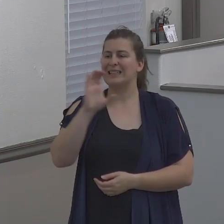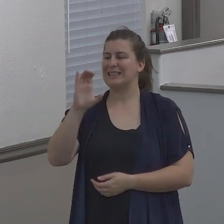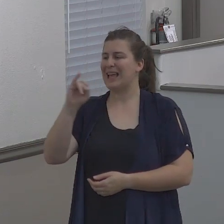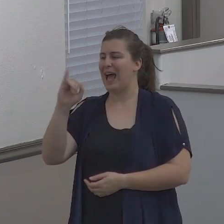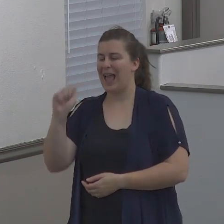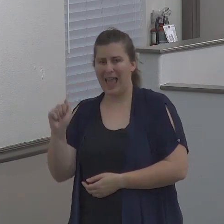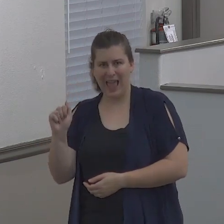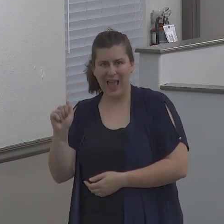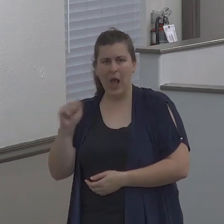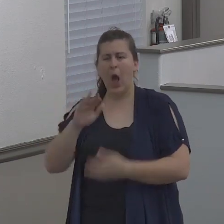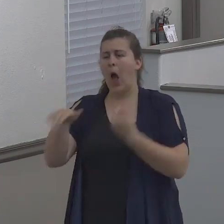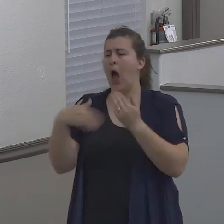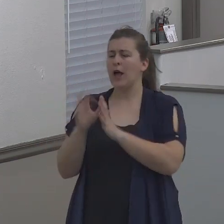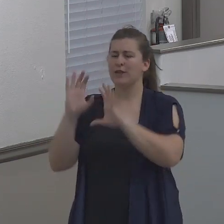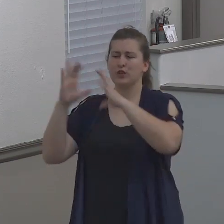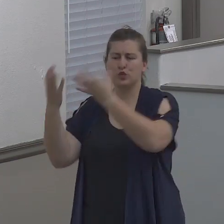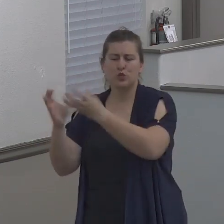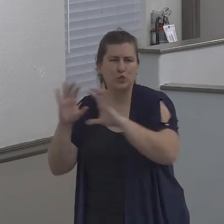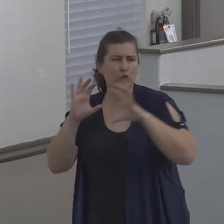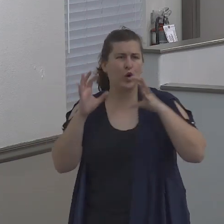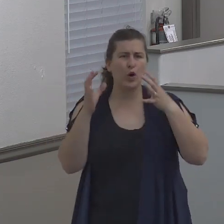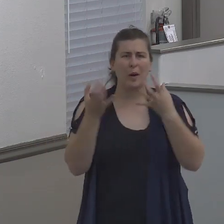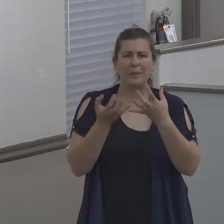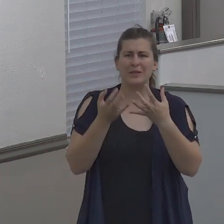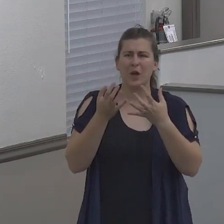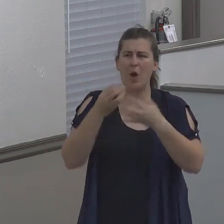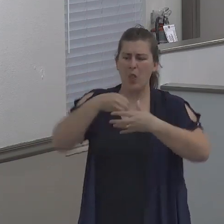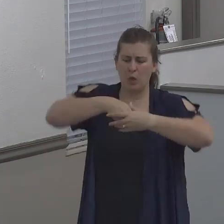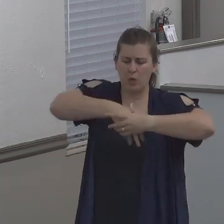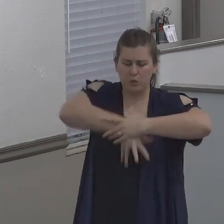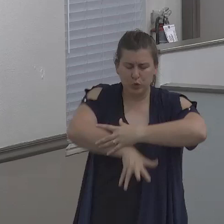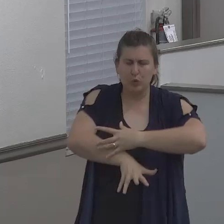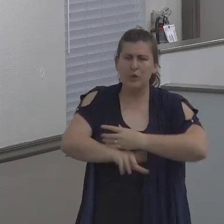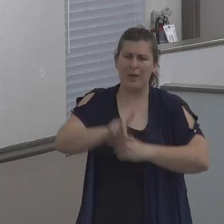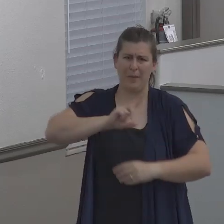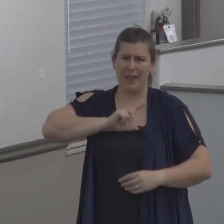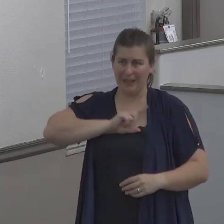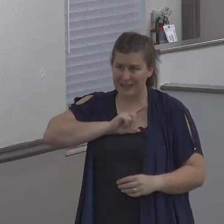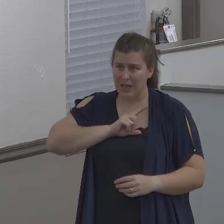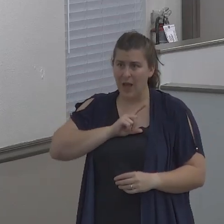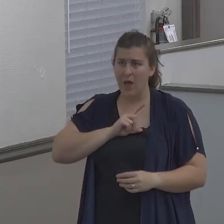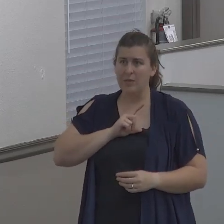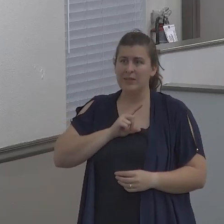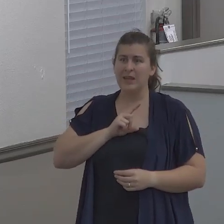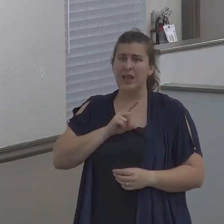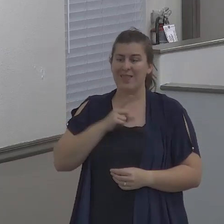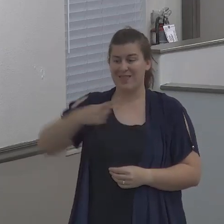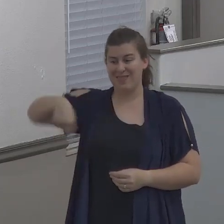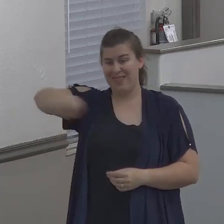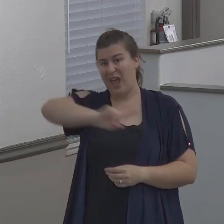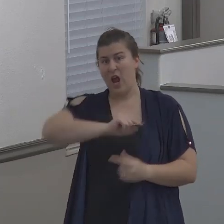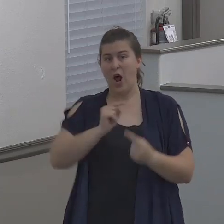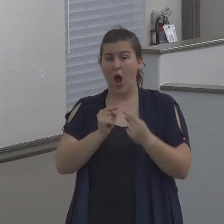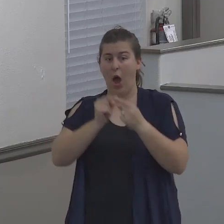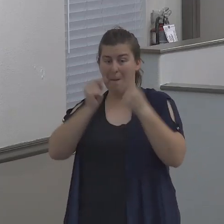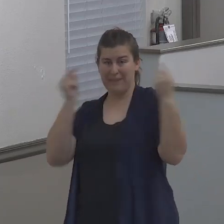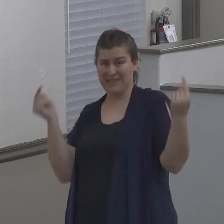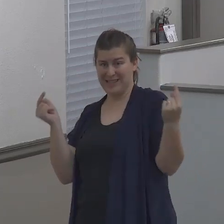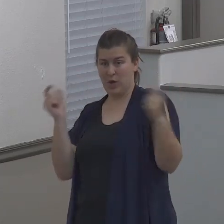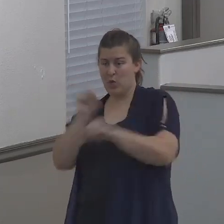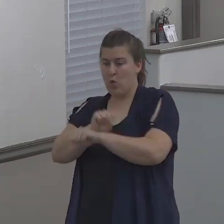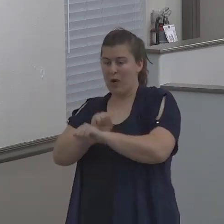FBI, the CIA, we're finding that these agencies that are at the very pinnacle of law enforcement